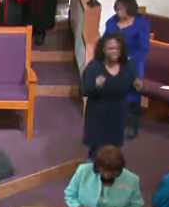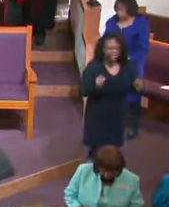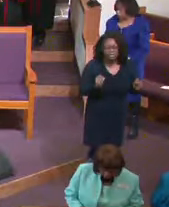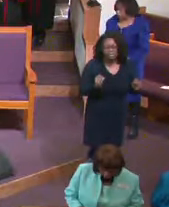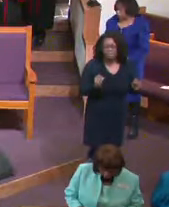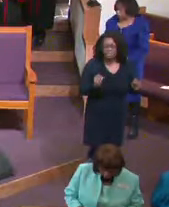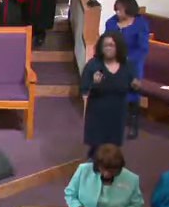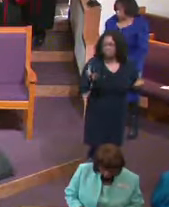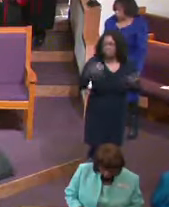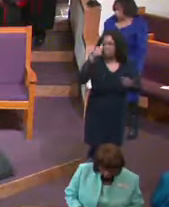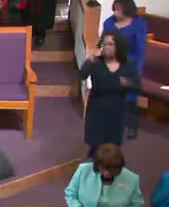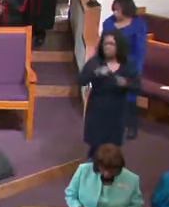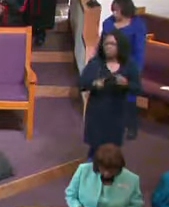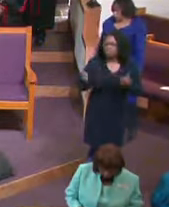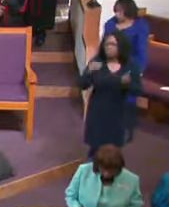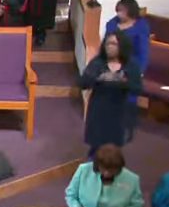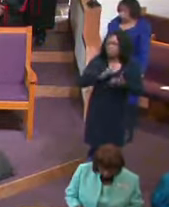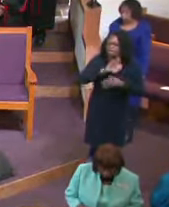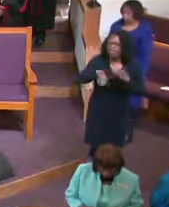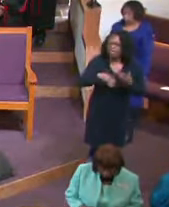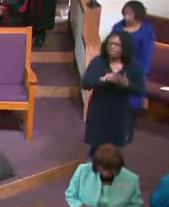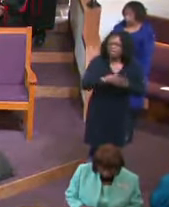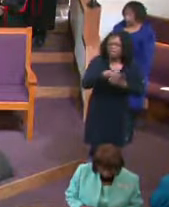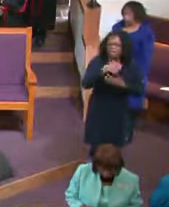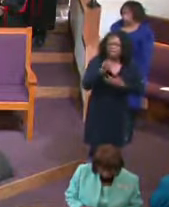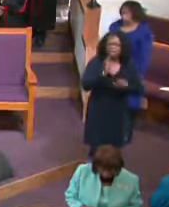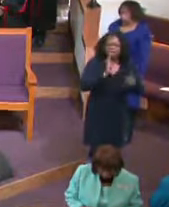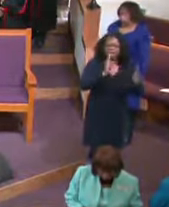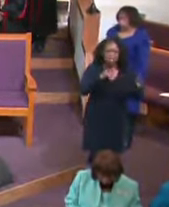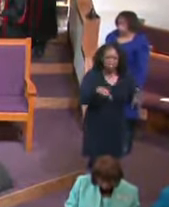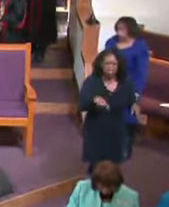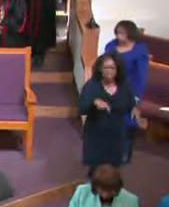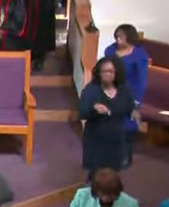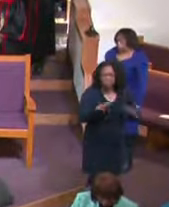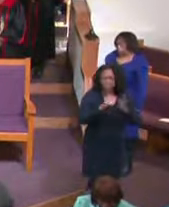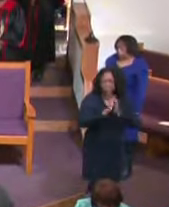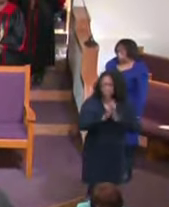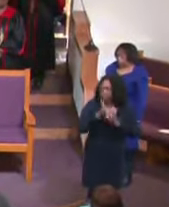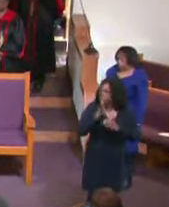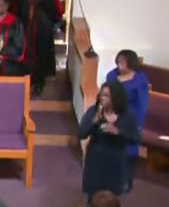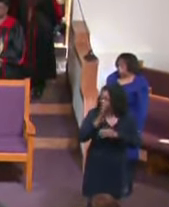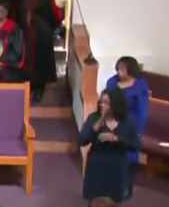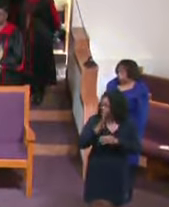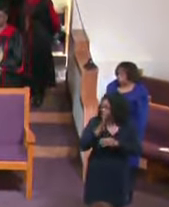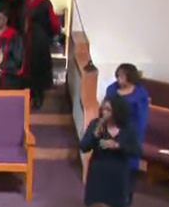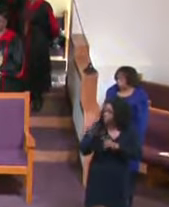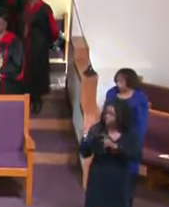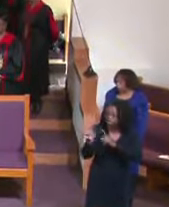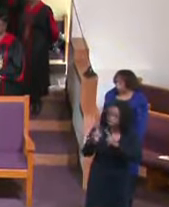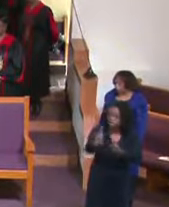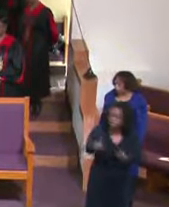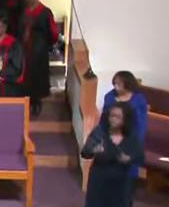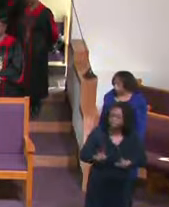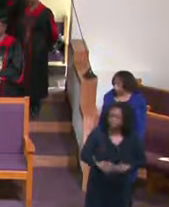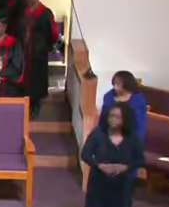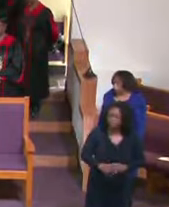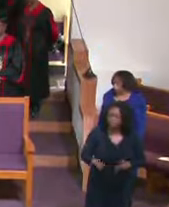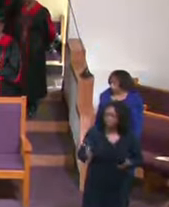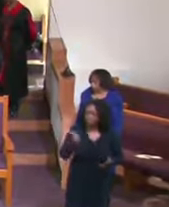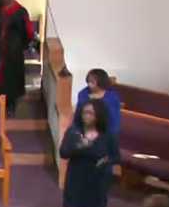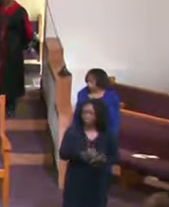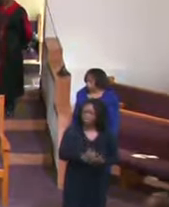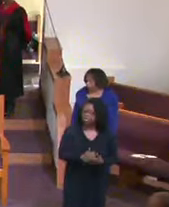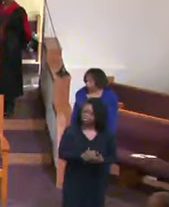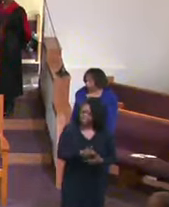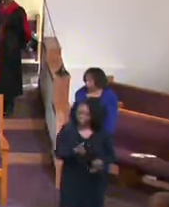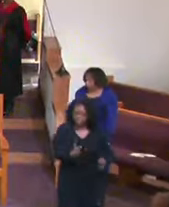want you to be mindful again of all the other announcements that are going forth. We're going to ask our mothers now to come. Amen. And those with